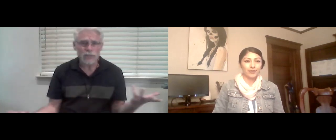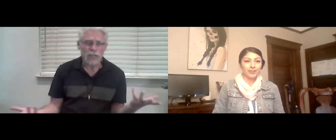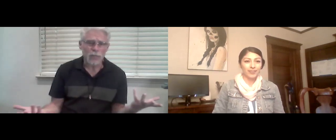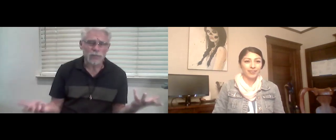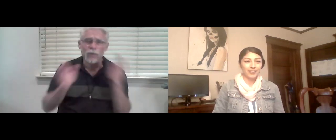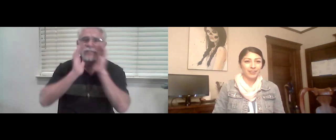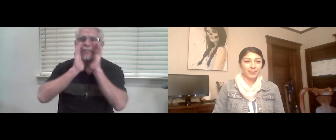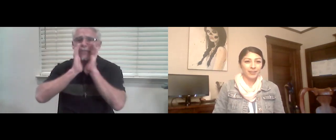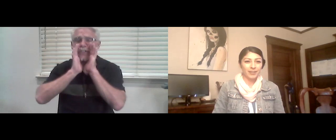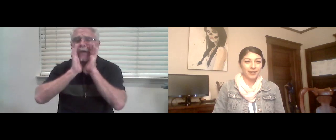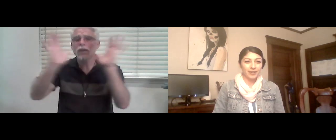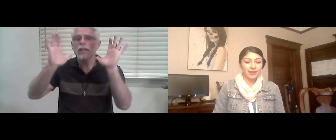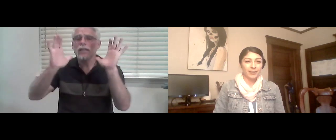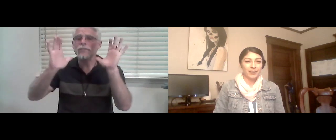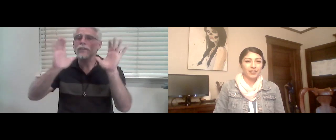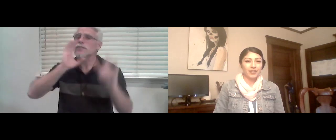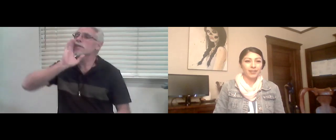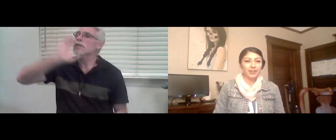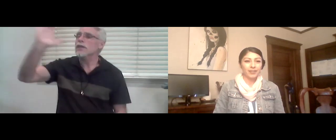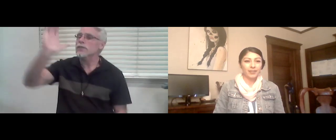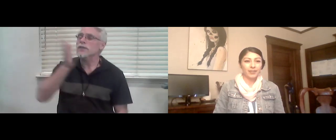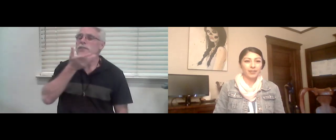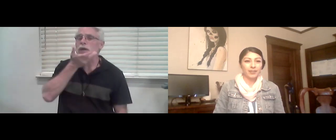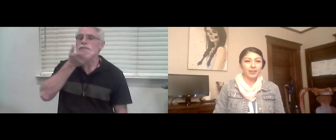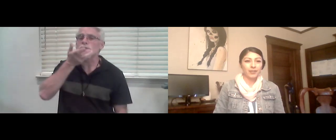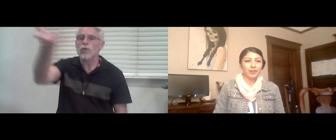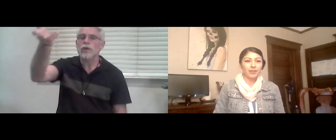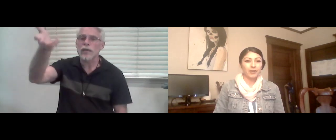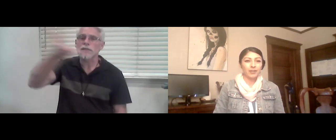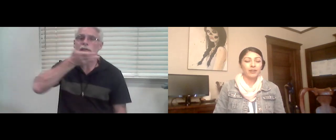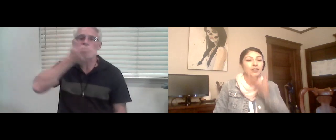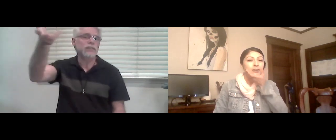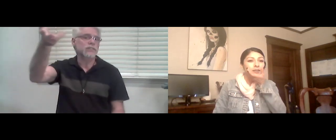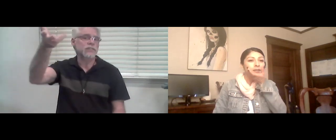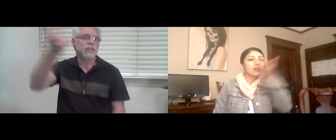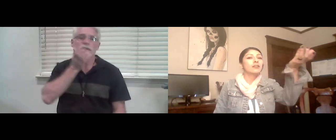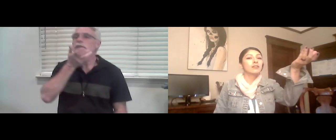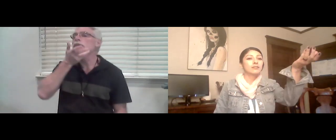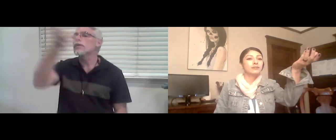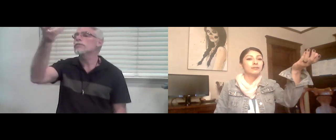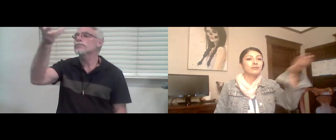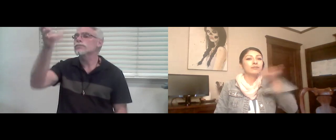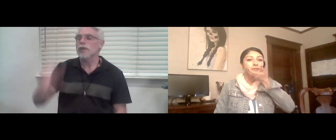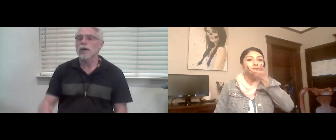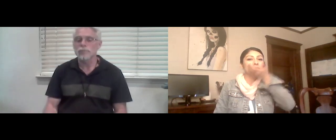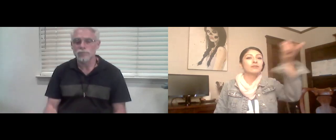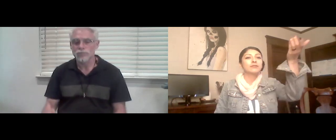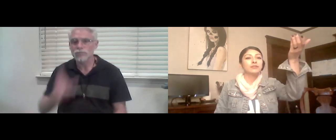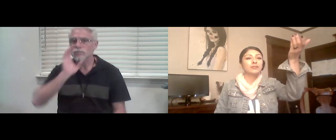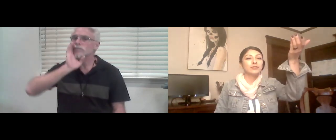Now there's a couple different ways to do shout. Like this. I would do it one-handed like this,